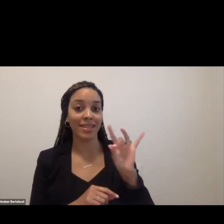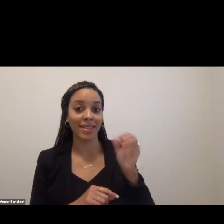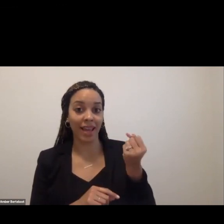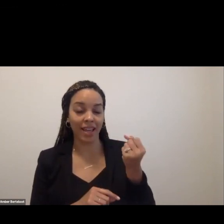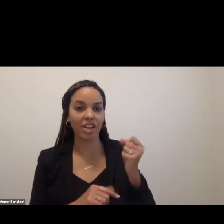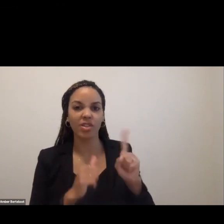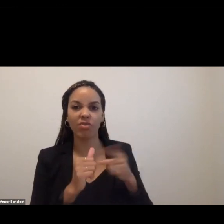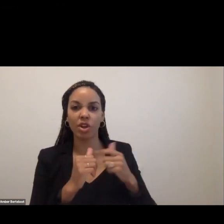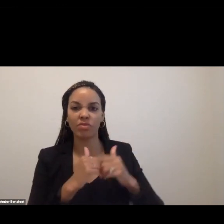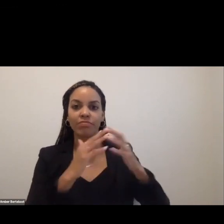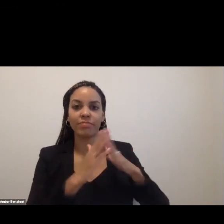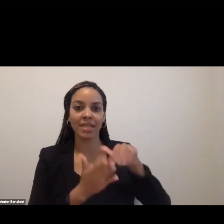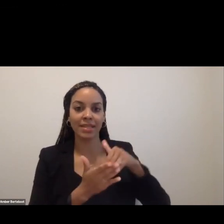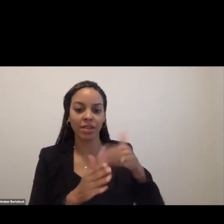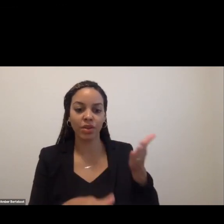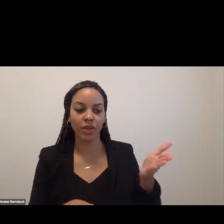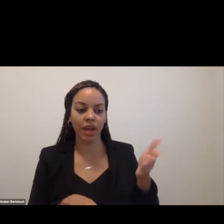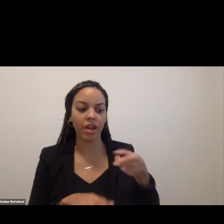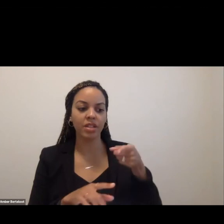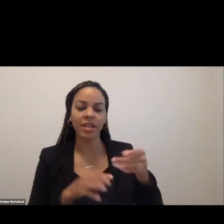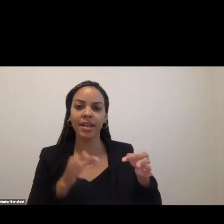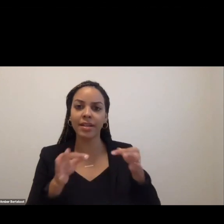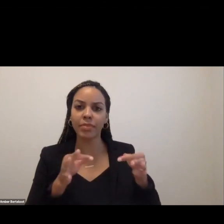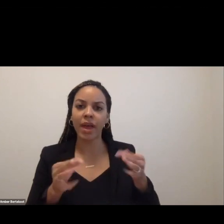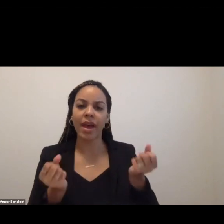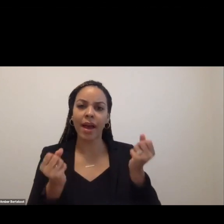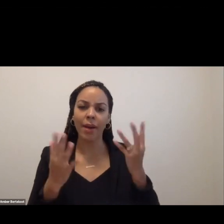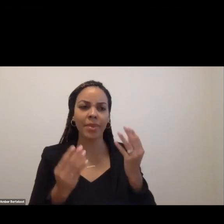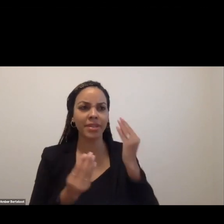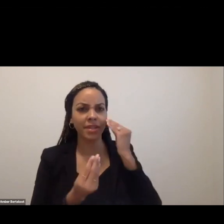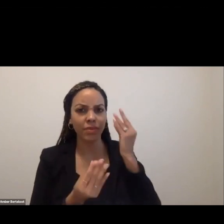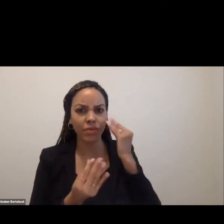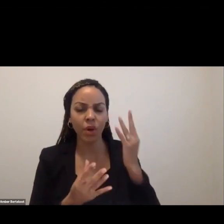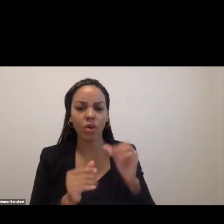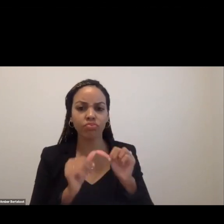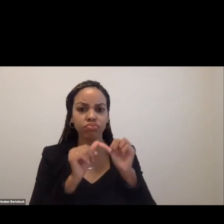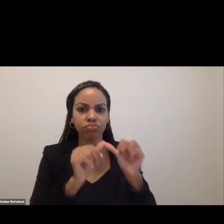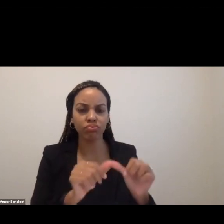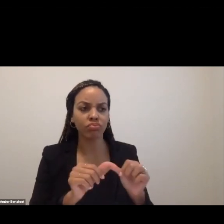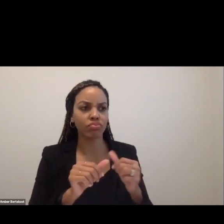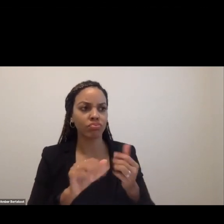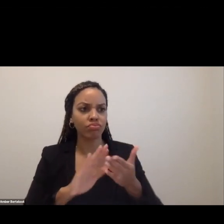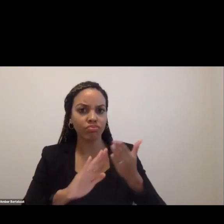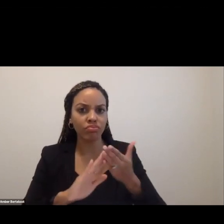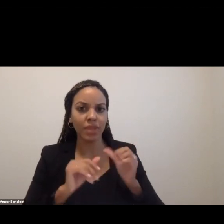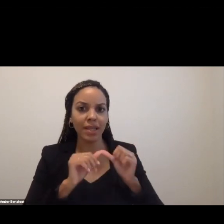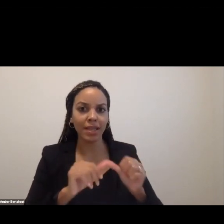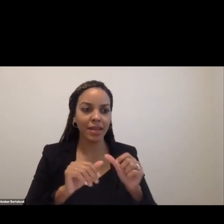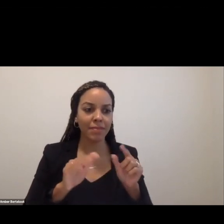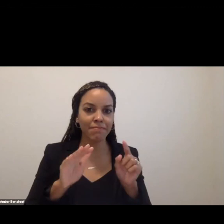has described how much effort went into keeping exhibition operations and guest